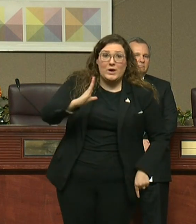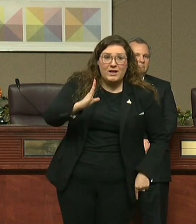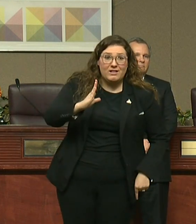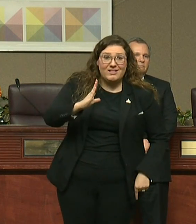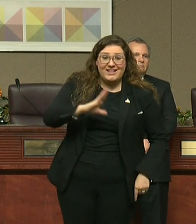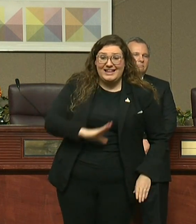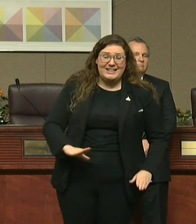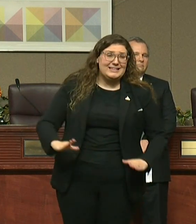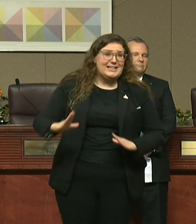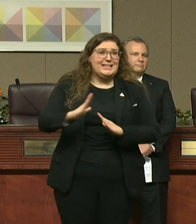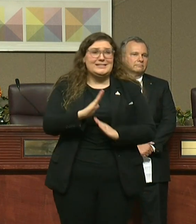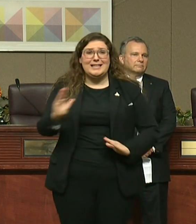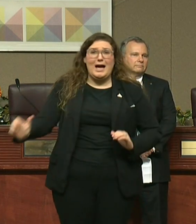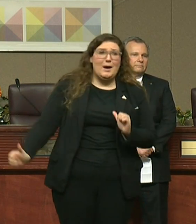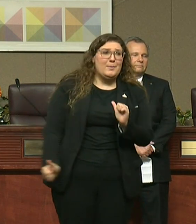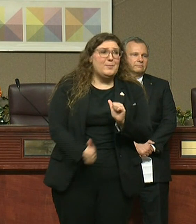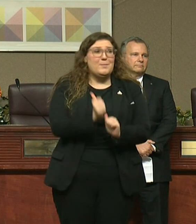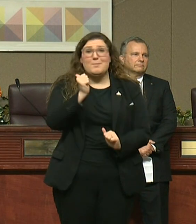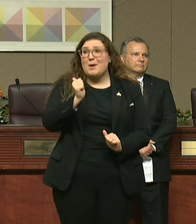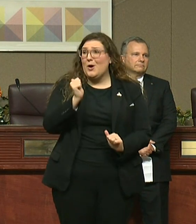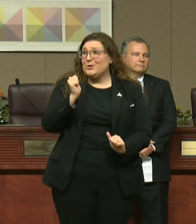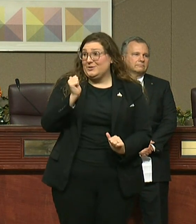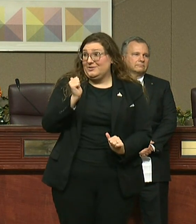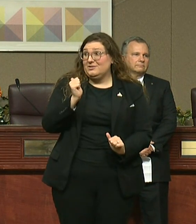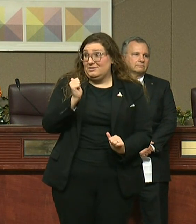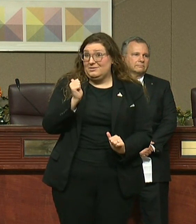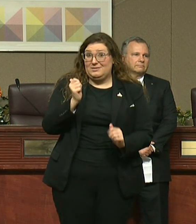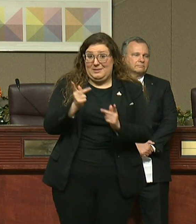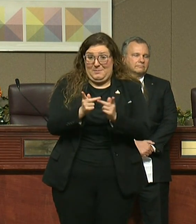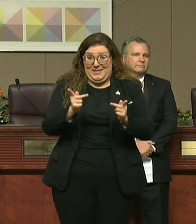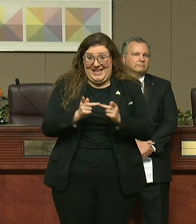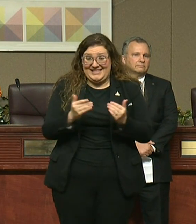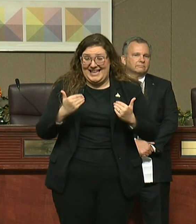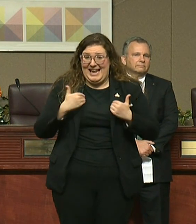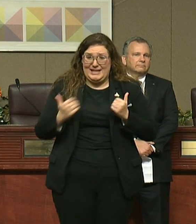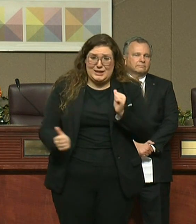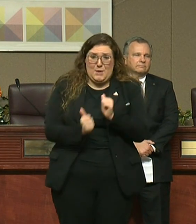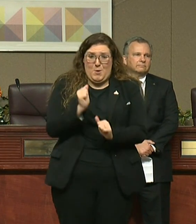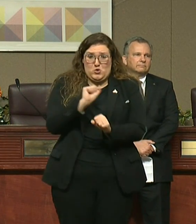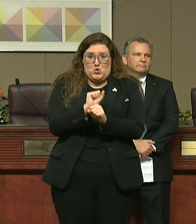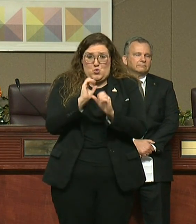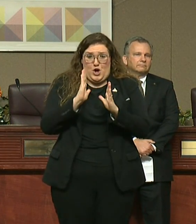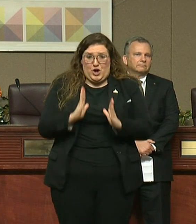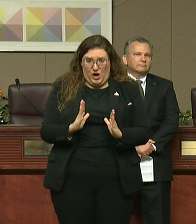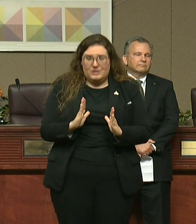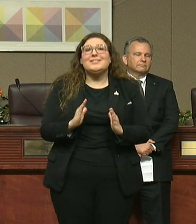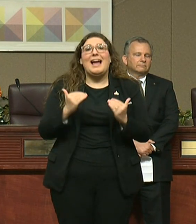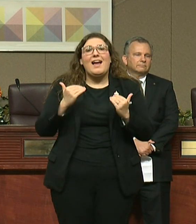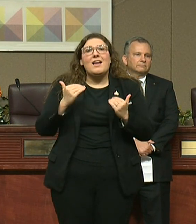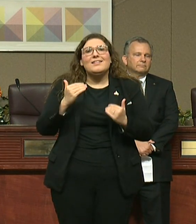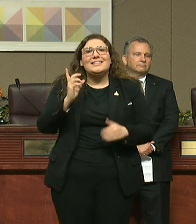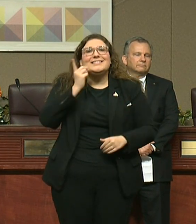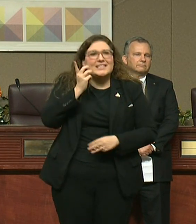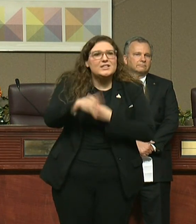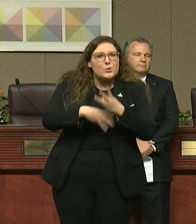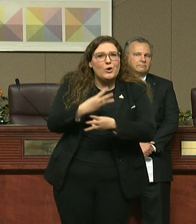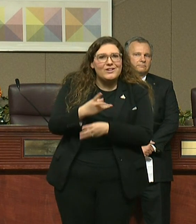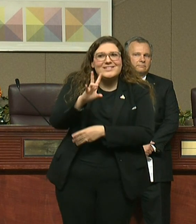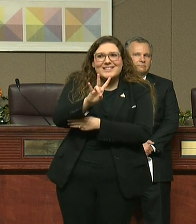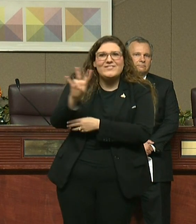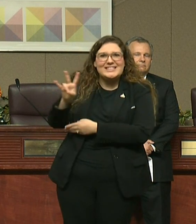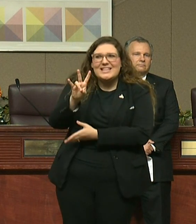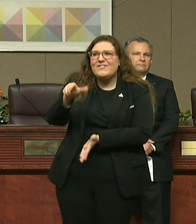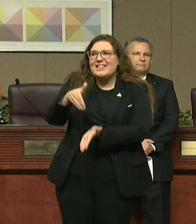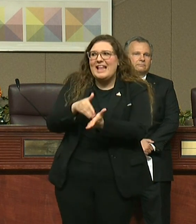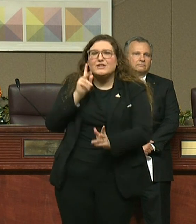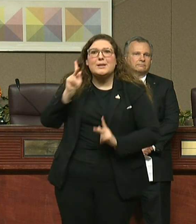that we have in America is Walt Disney World, and they had 77,000 employees at that single